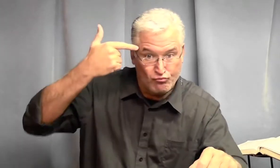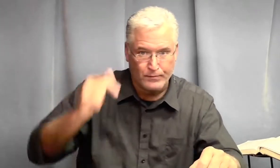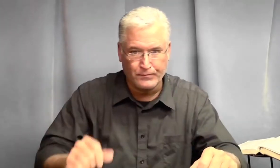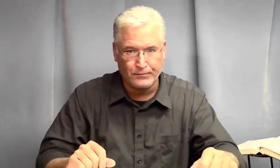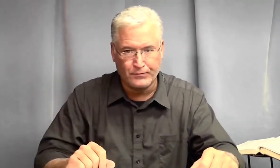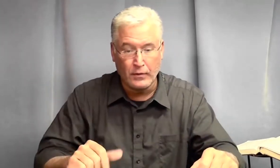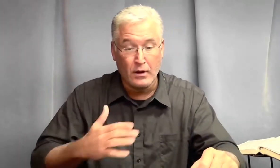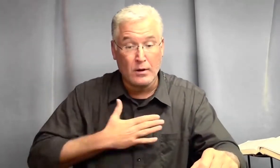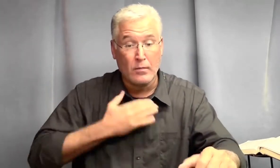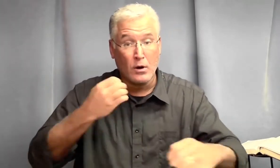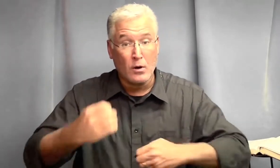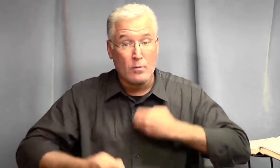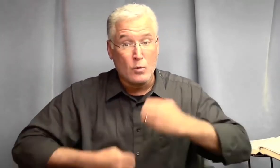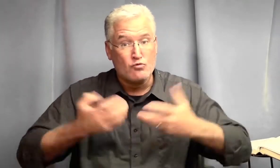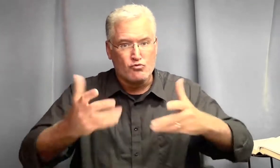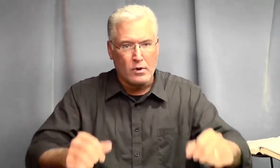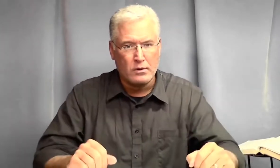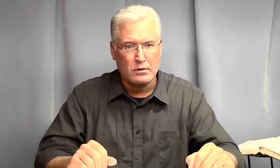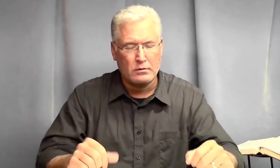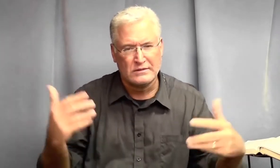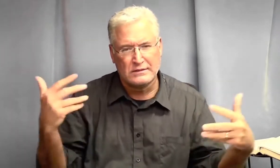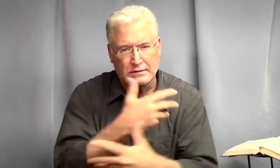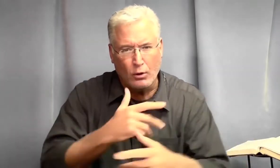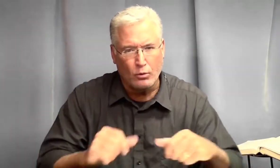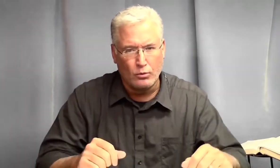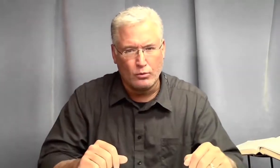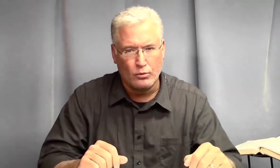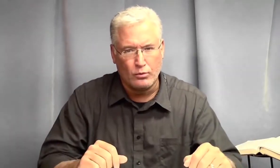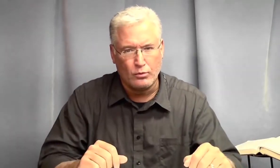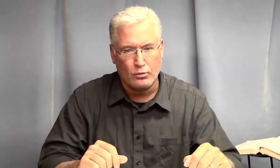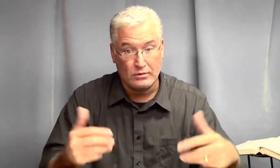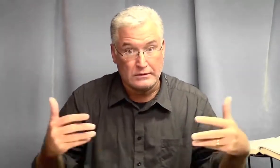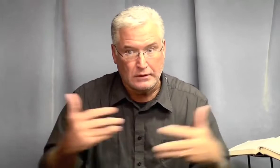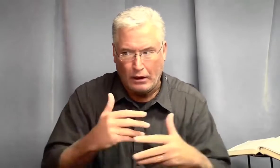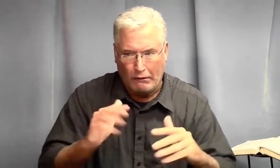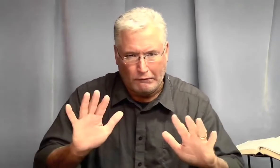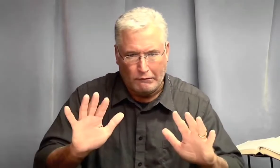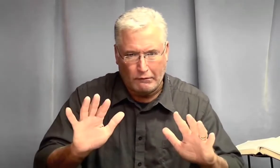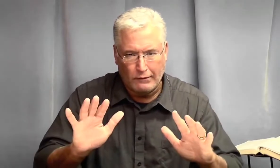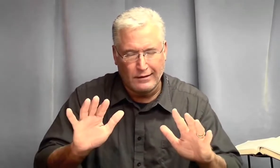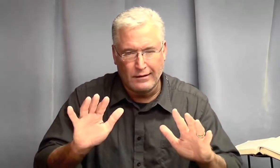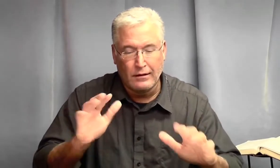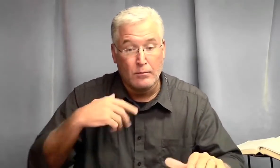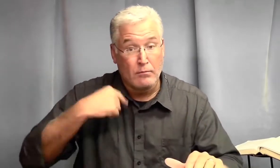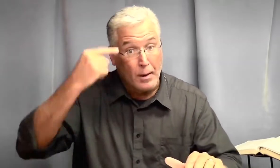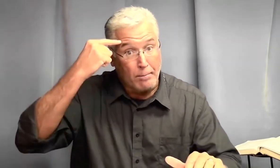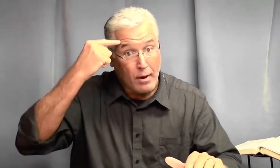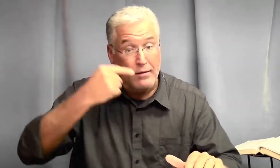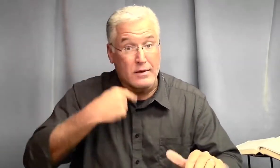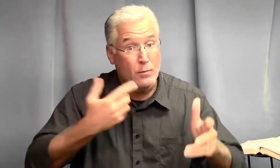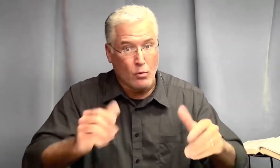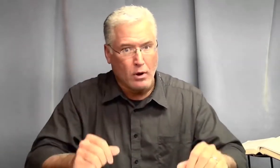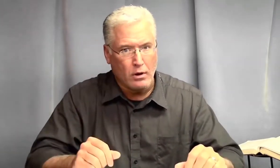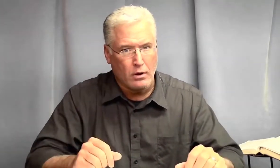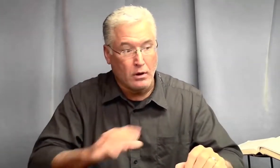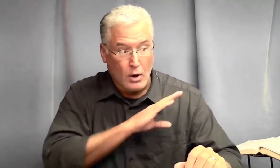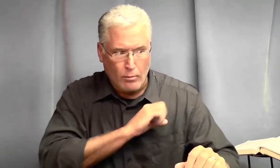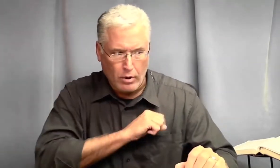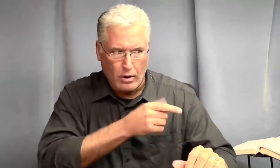explain. The man's got a gun to my head. My emotions are saying, you're scared. I'm scared to death. My mind